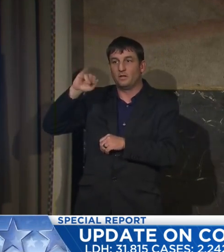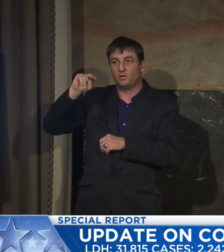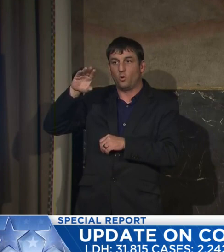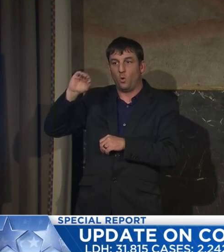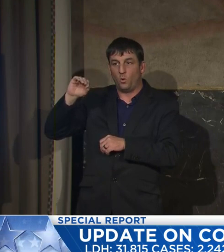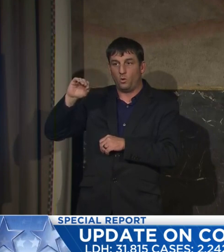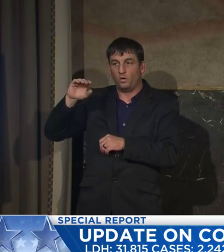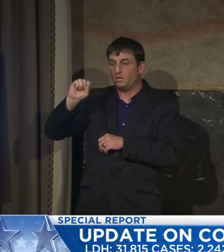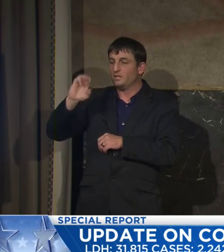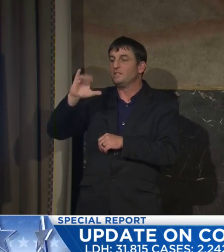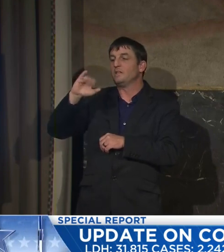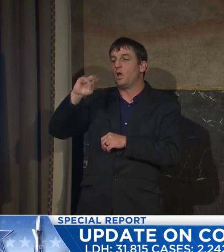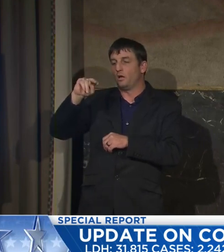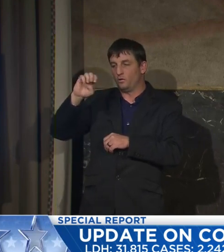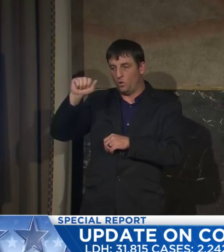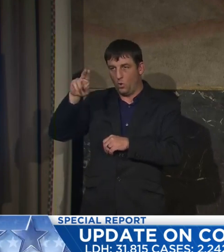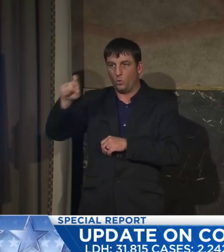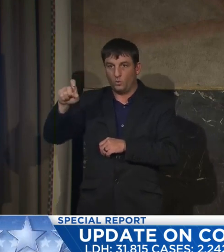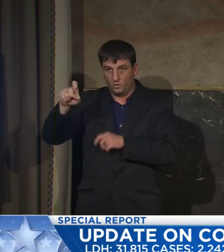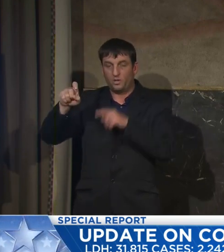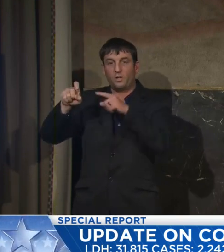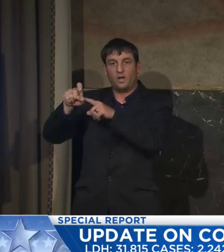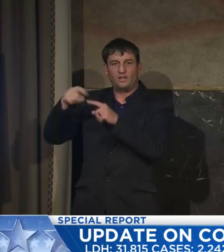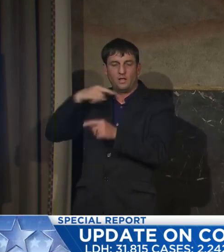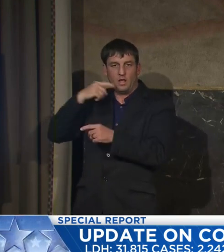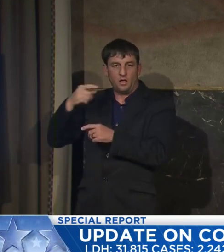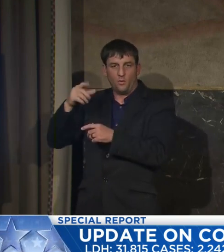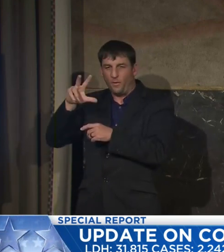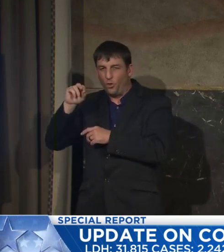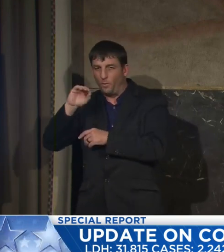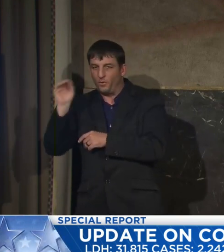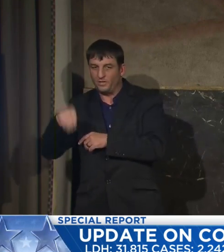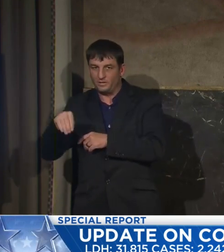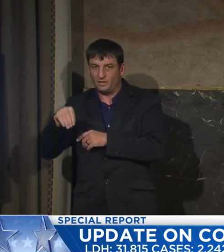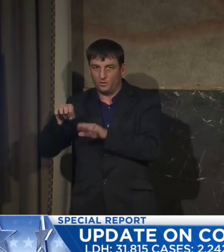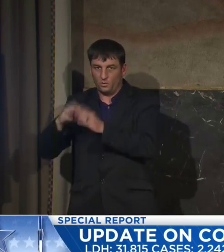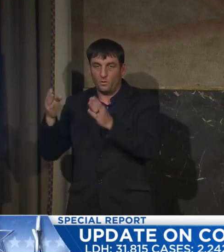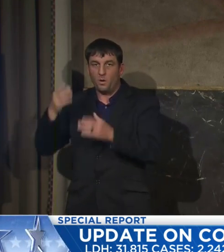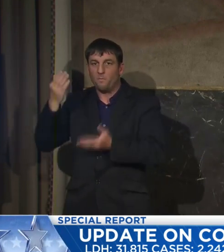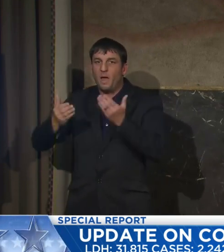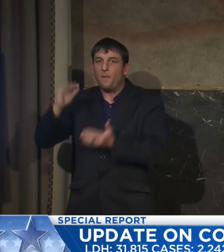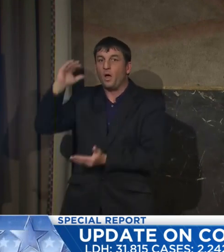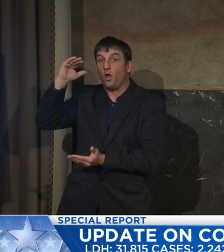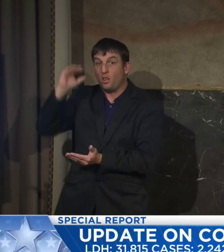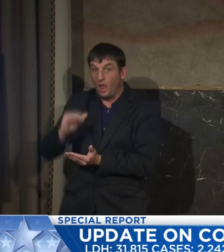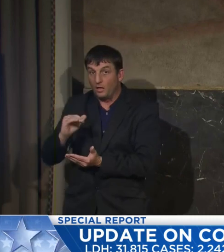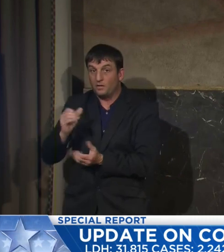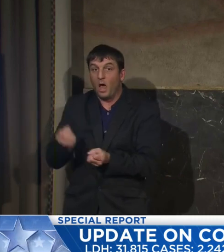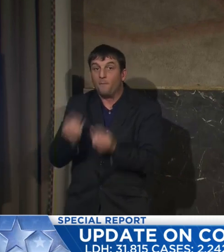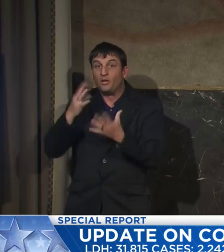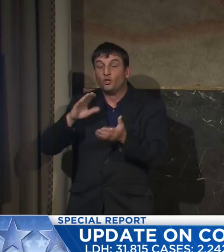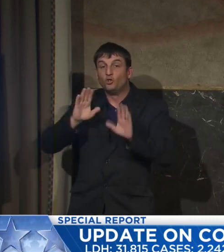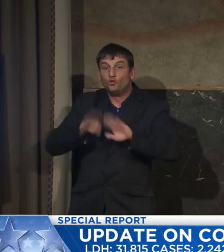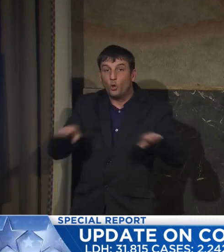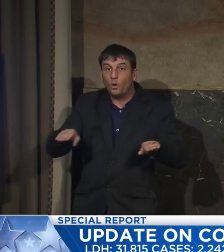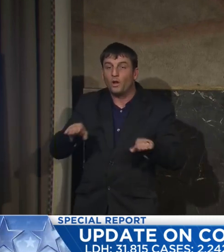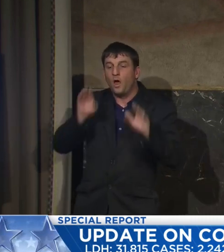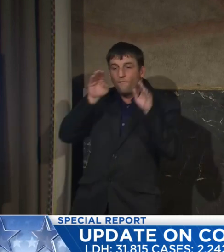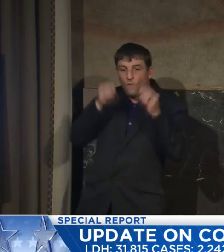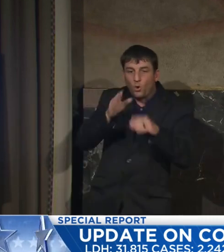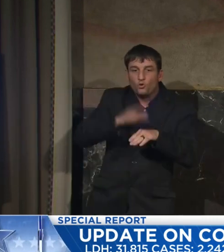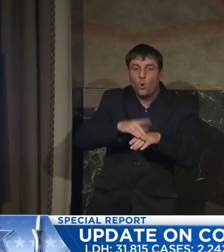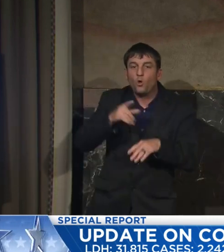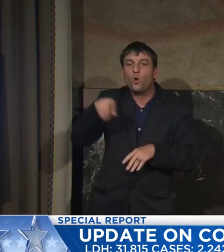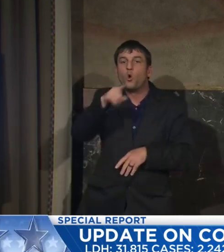have taken in fewer children, and focused on the children of healthcare workers and that sort of thing. But